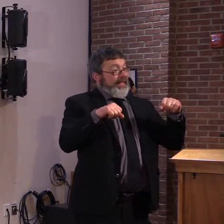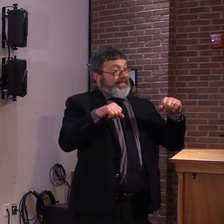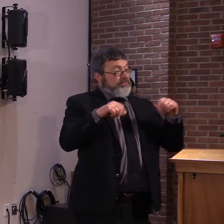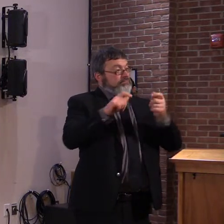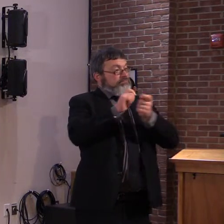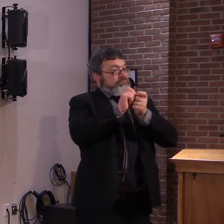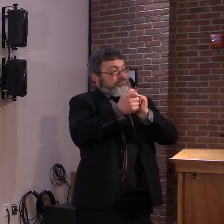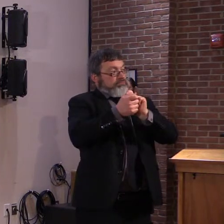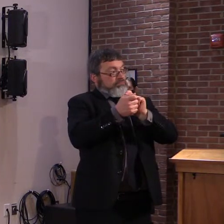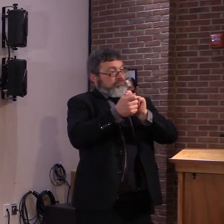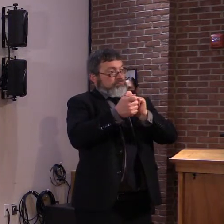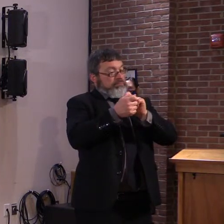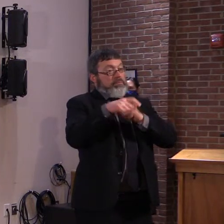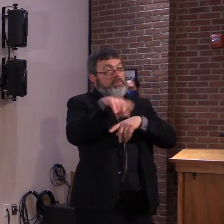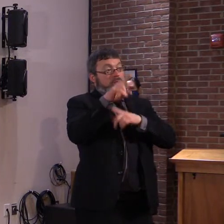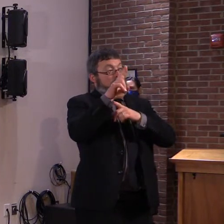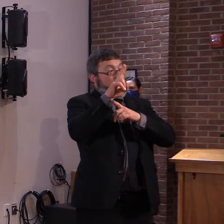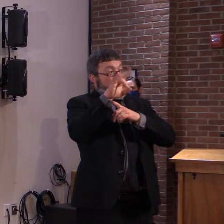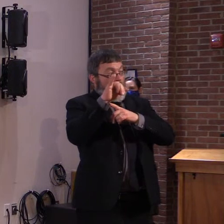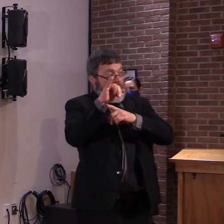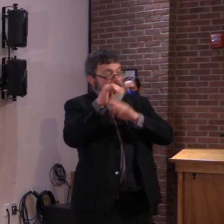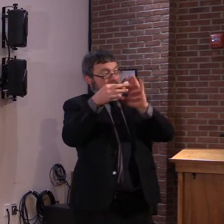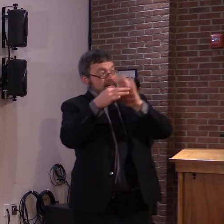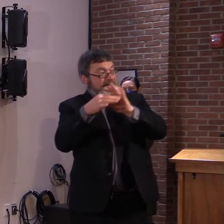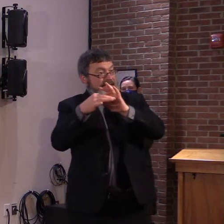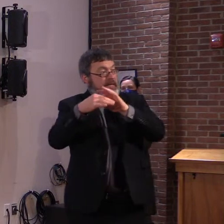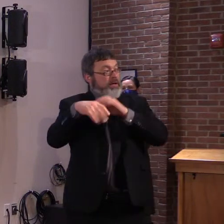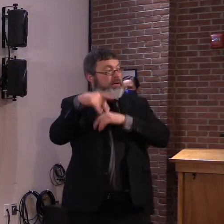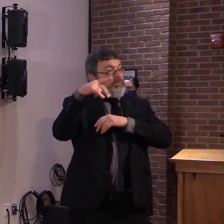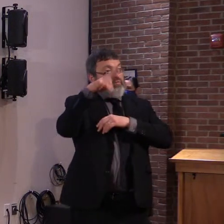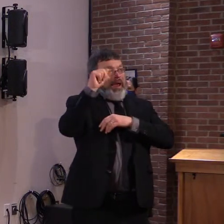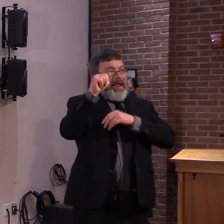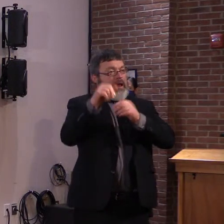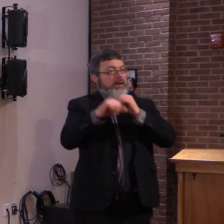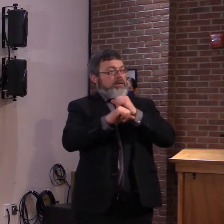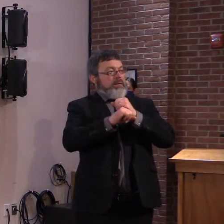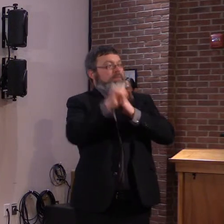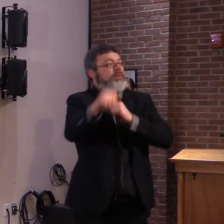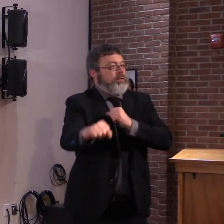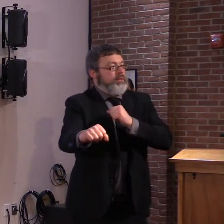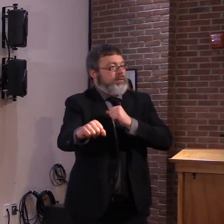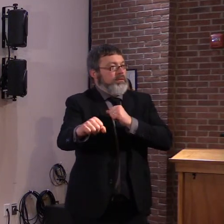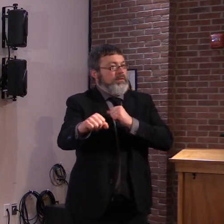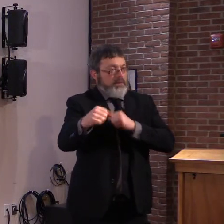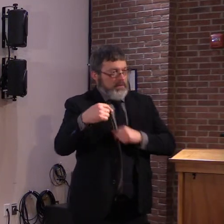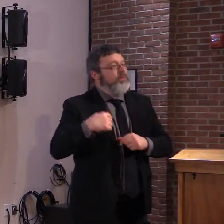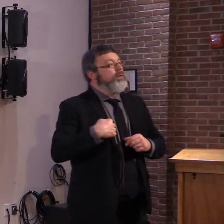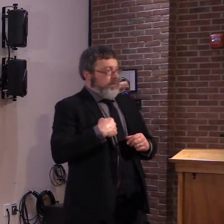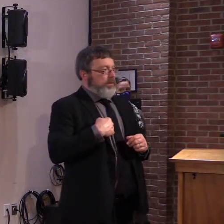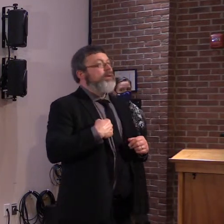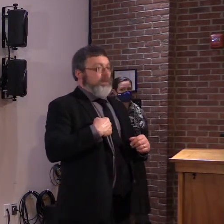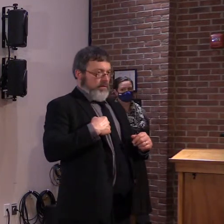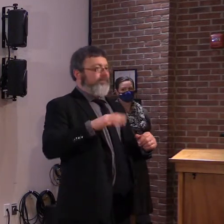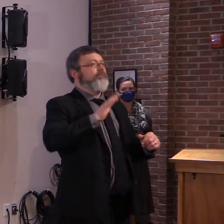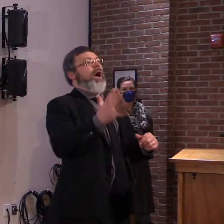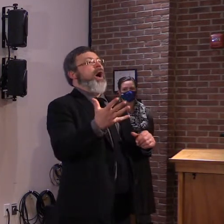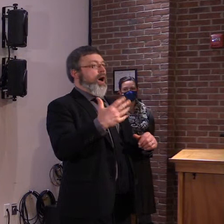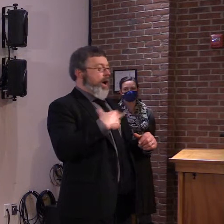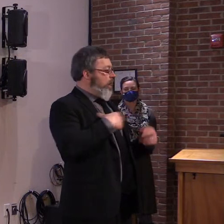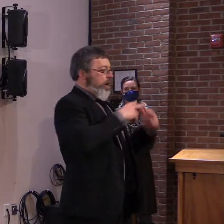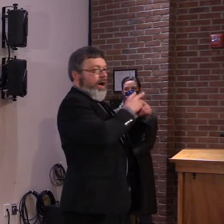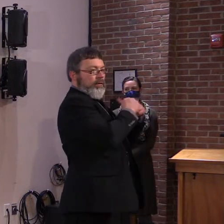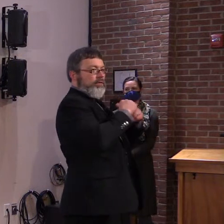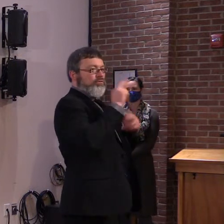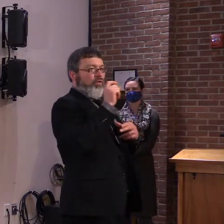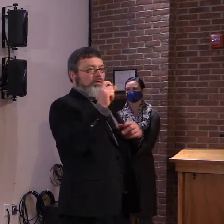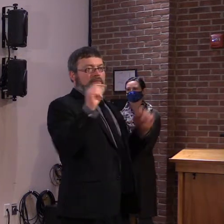forth, we would have the resources needed to fulfill the need. So that's, from my standpoint, that's the